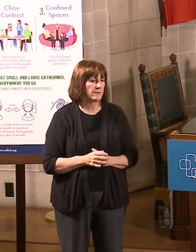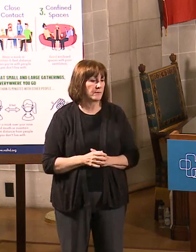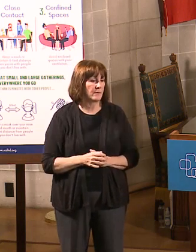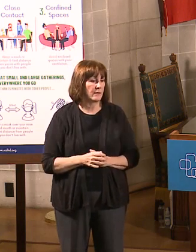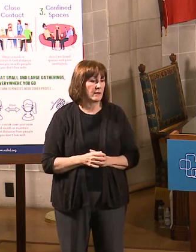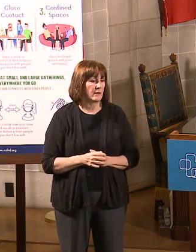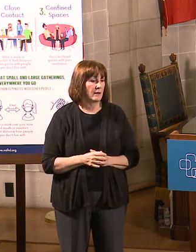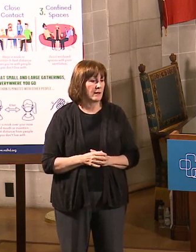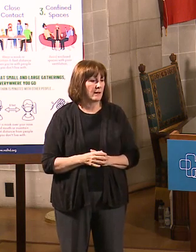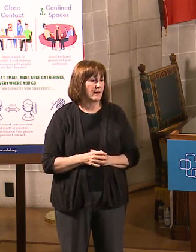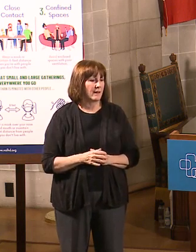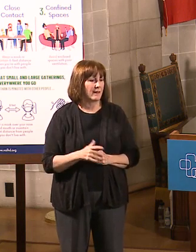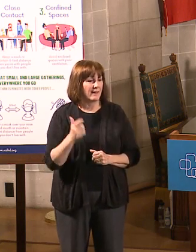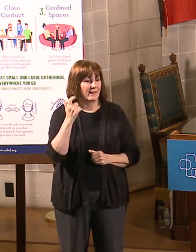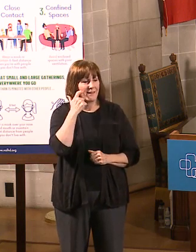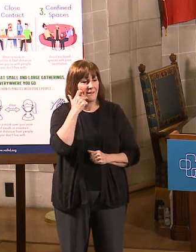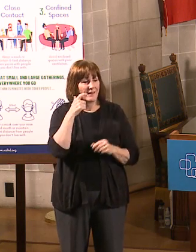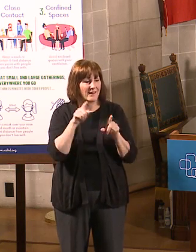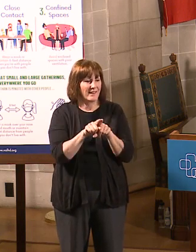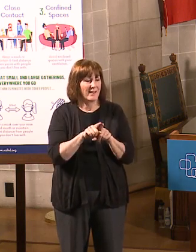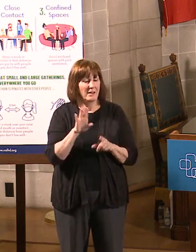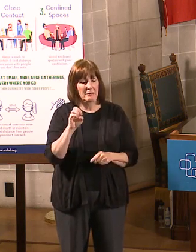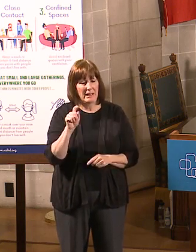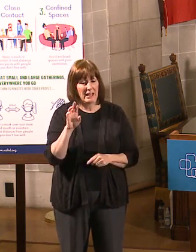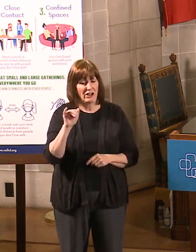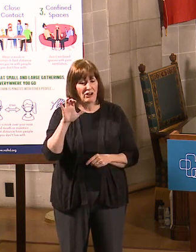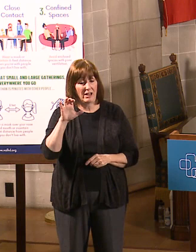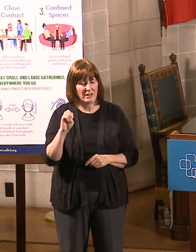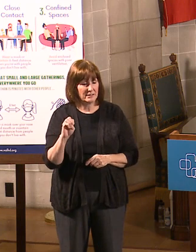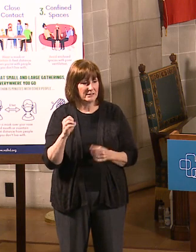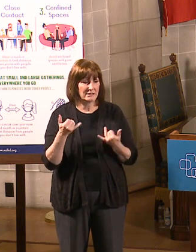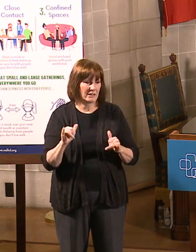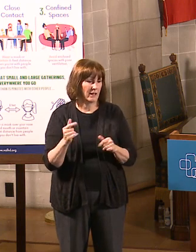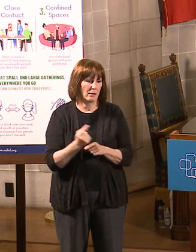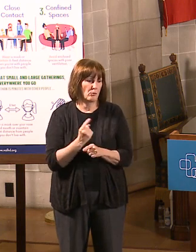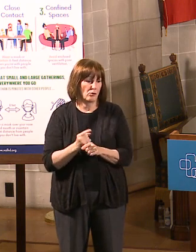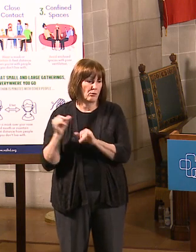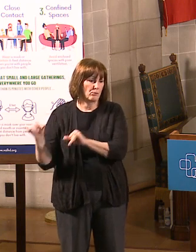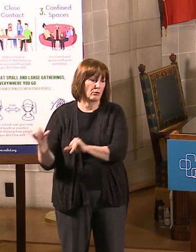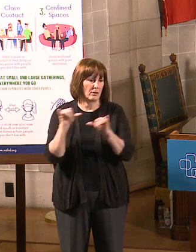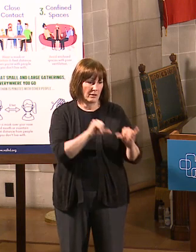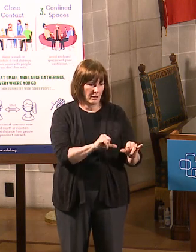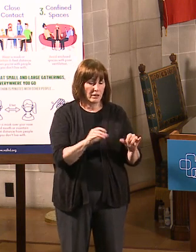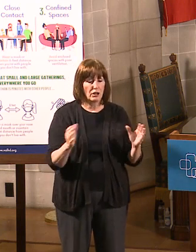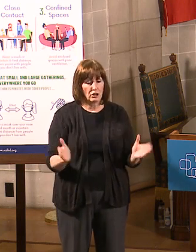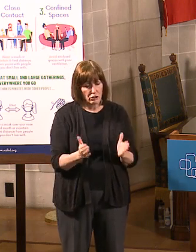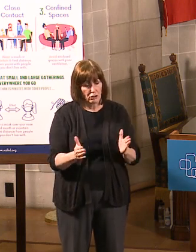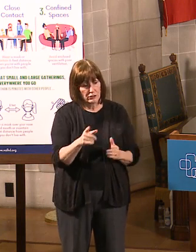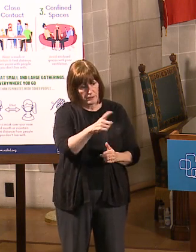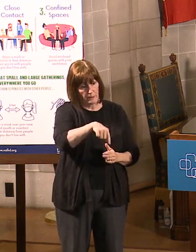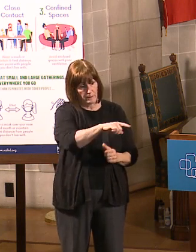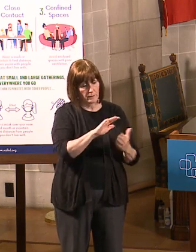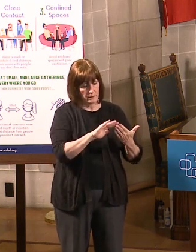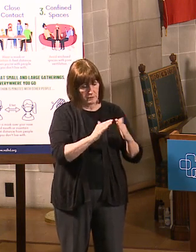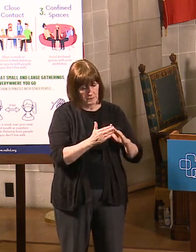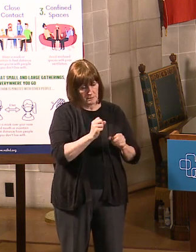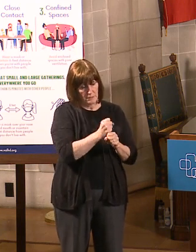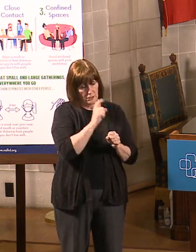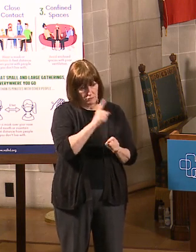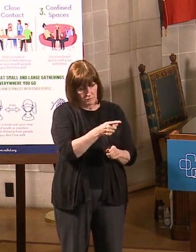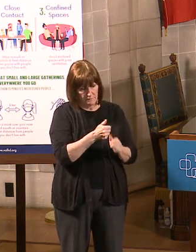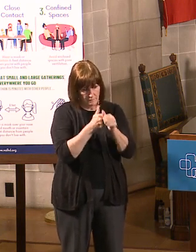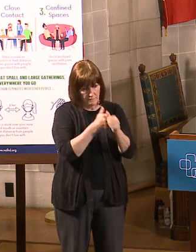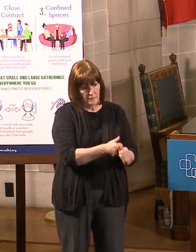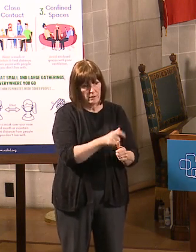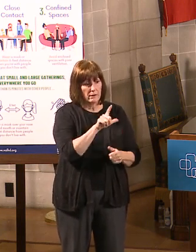think that kind of the earlier answer I gave for Beatrice is still appropriate here, and just encourage the municipalities to make sure that they're complying with law when they do